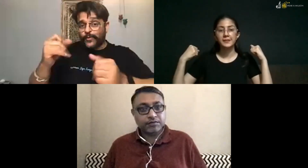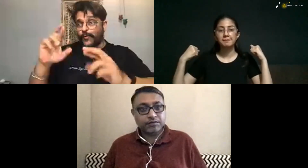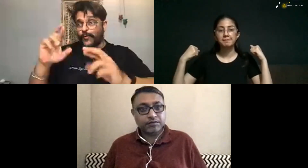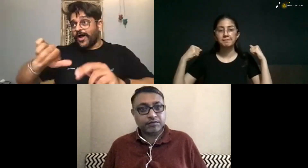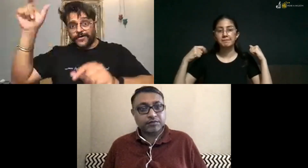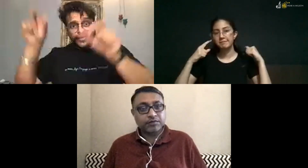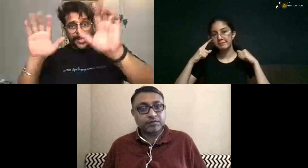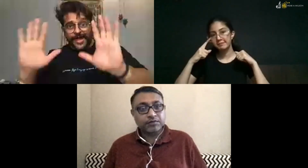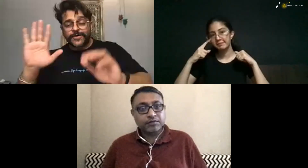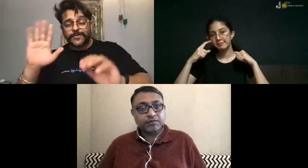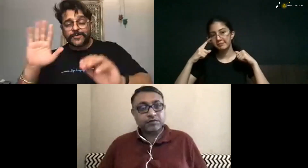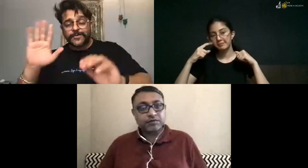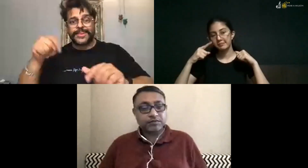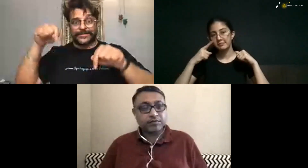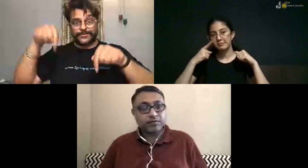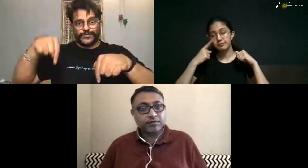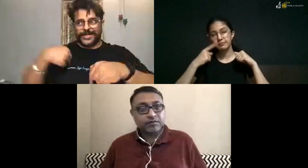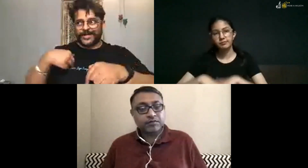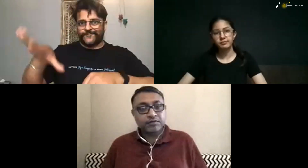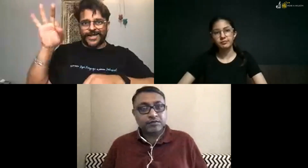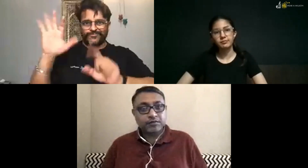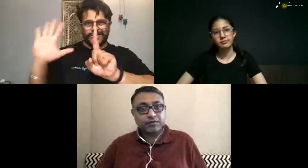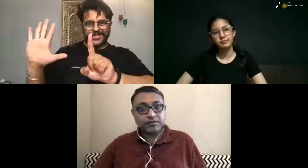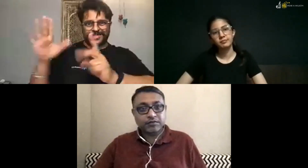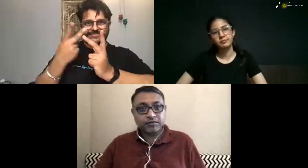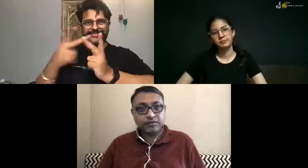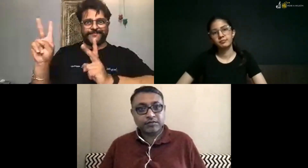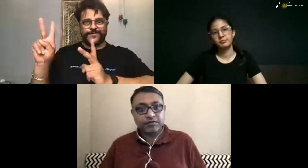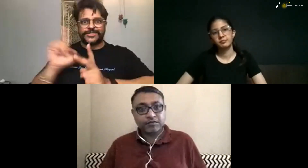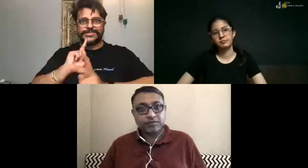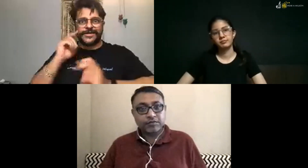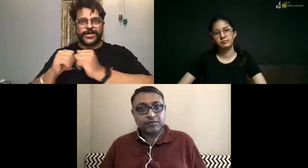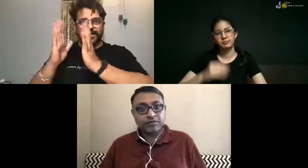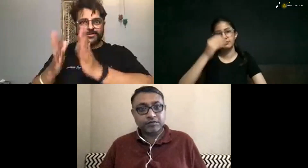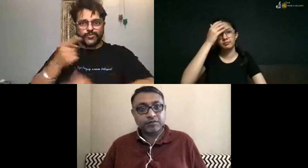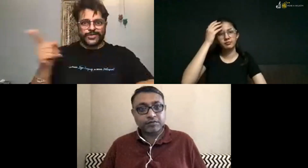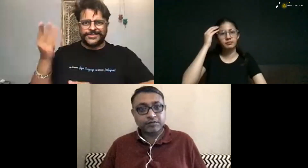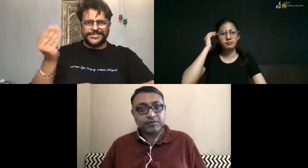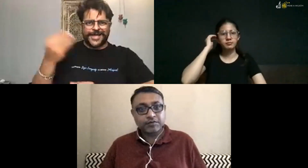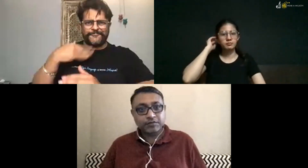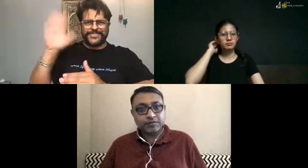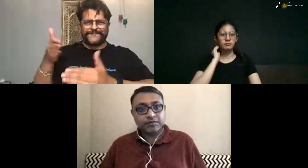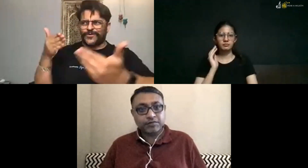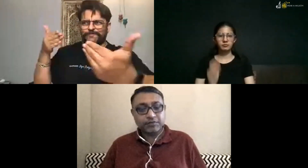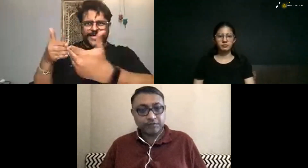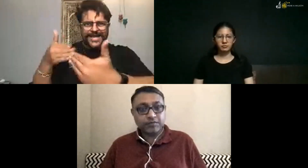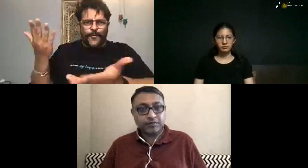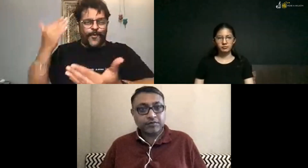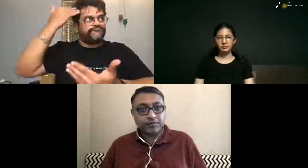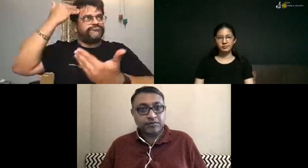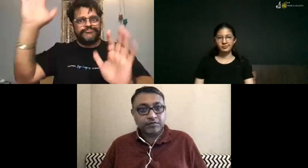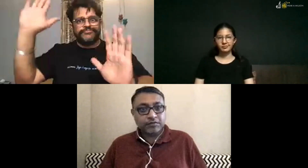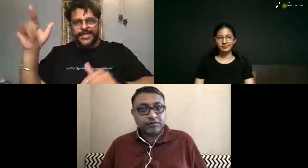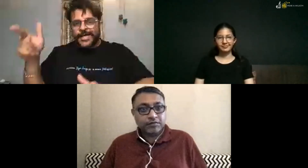Yeah, I don't know if you have or other people have, but right now I found out like 6 different deaf entrepreneurs, and some